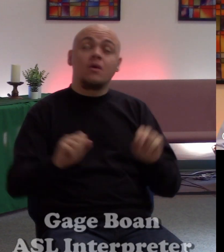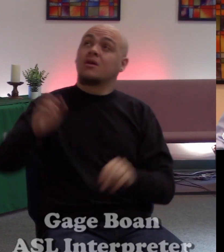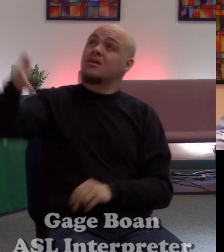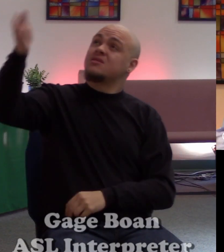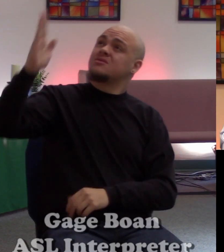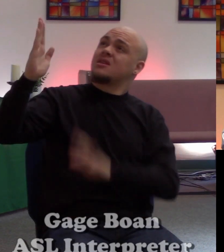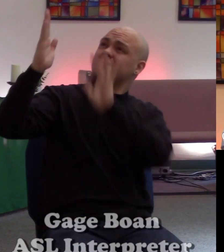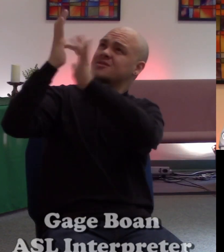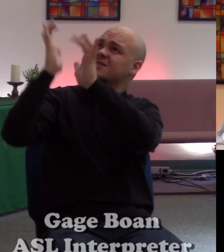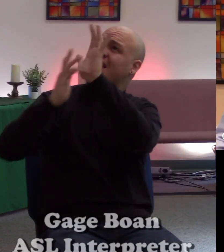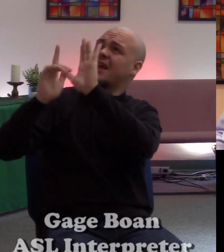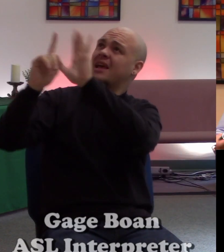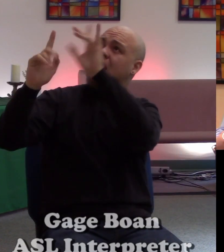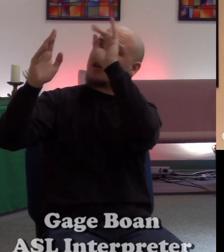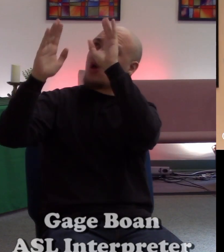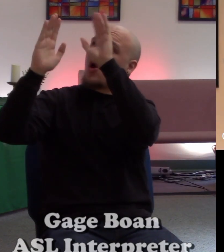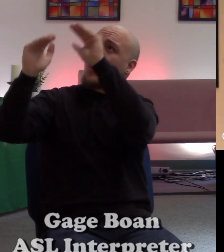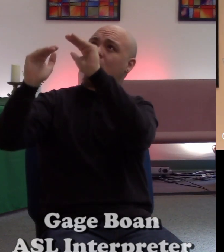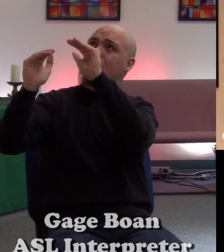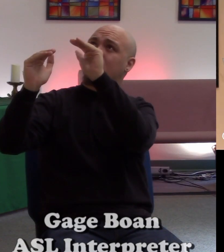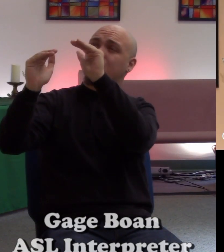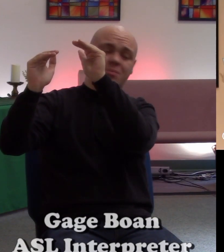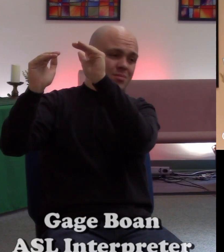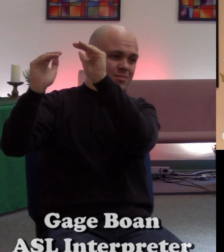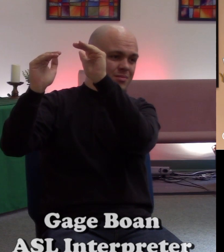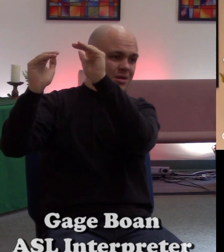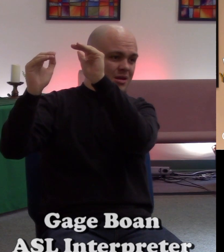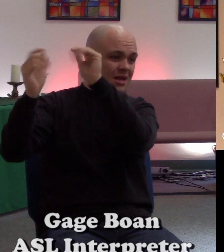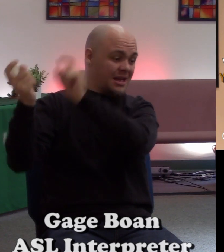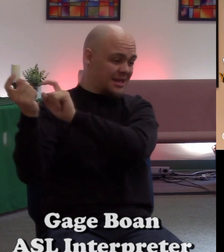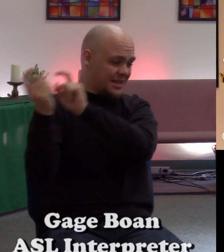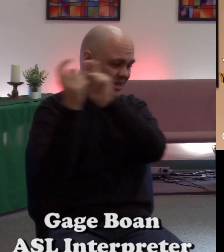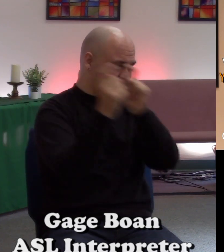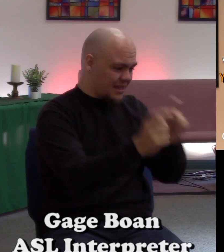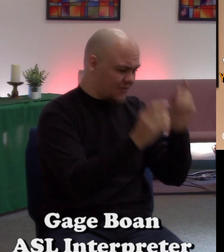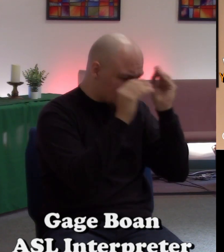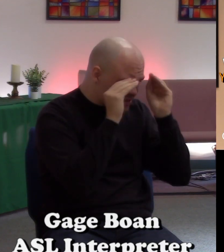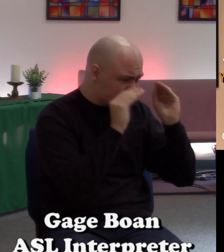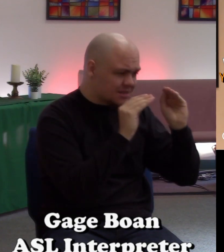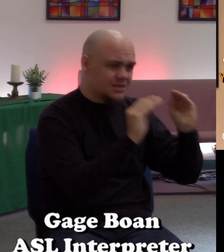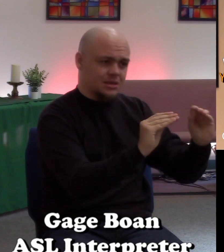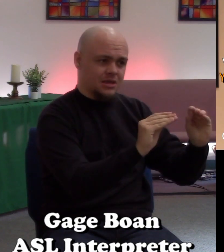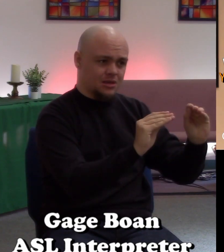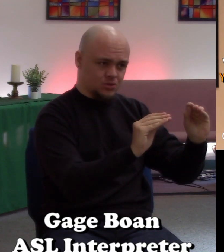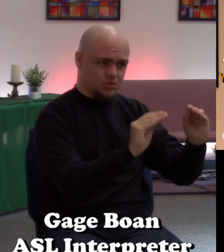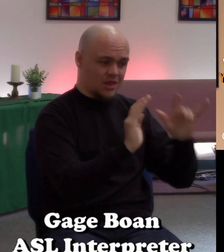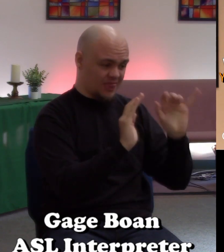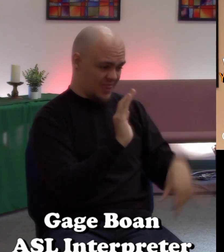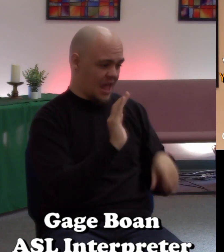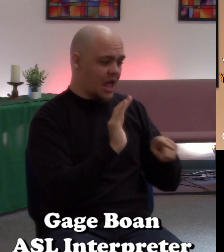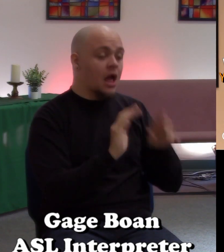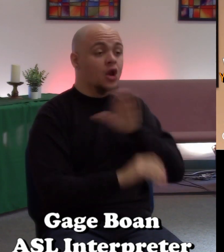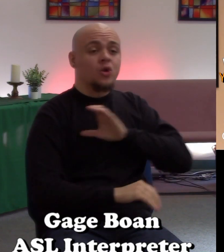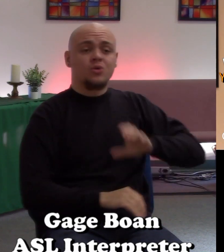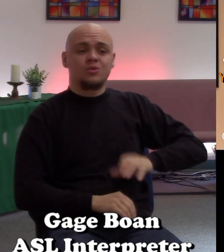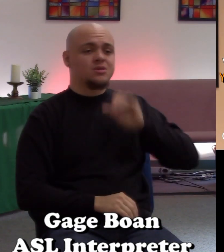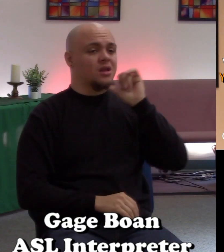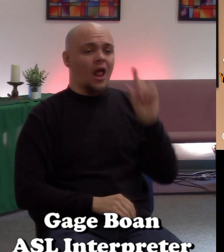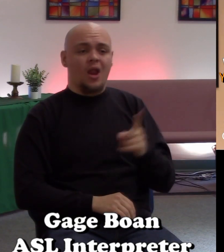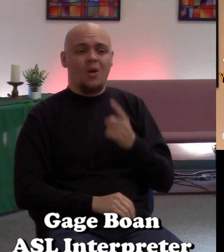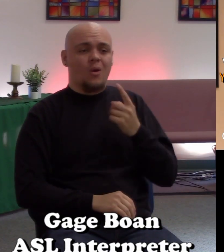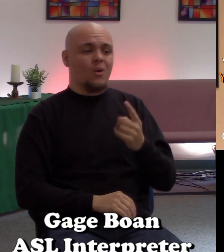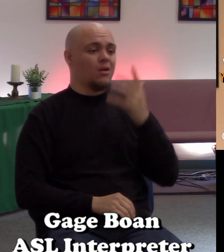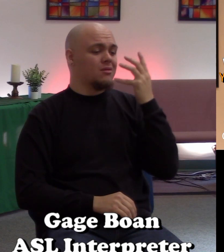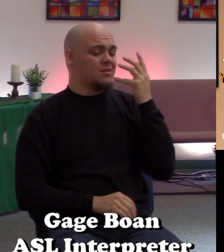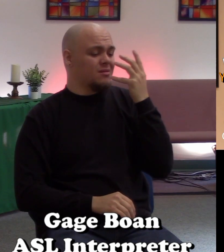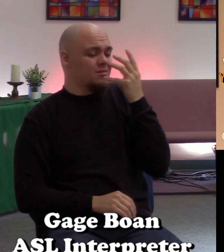I would much rather that we give the hope of the world being a better place because we follow the will and teaching of Jesus. That we